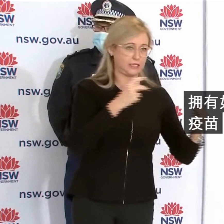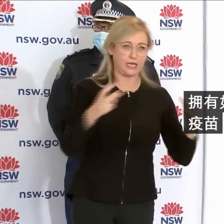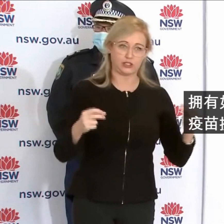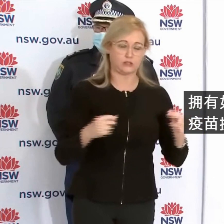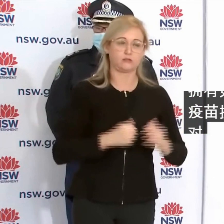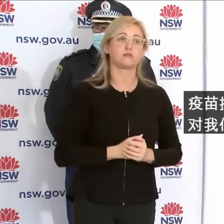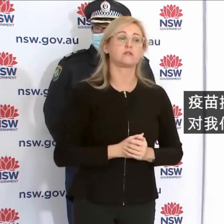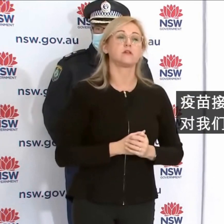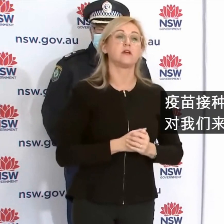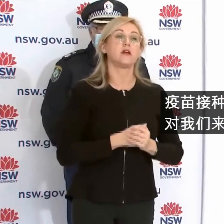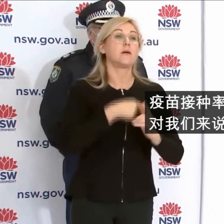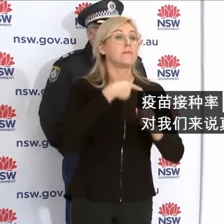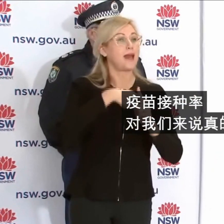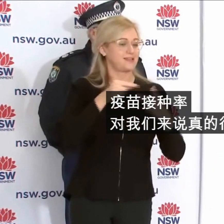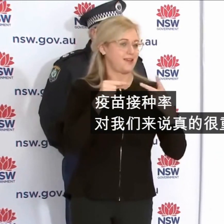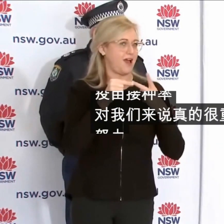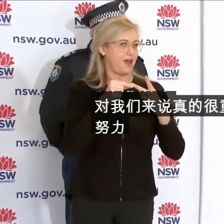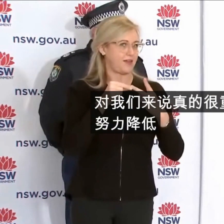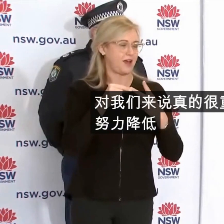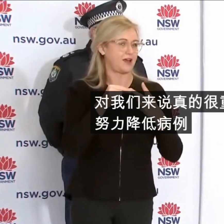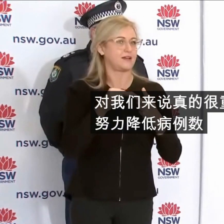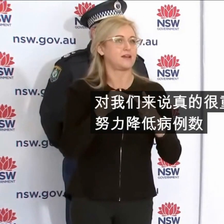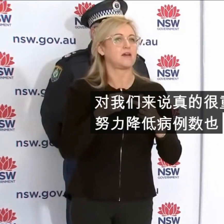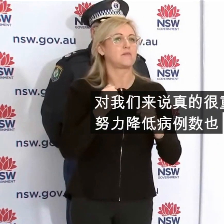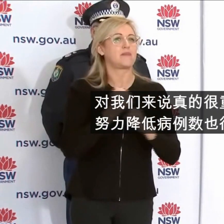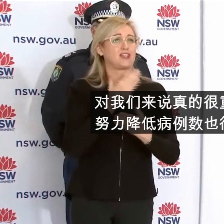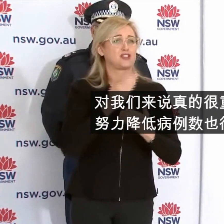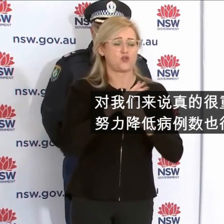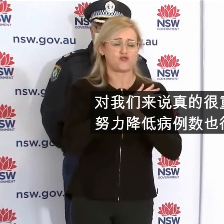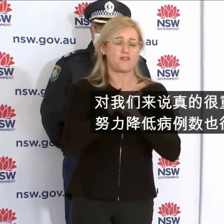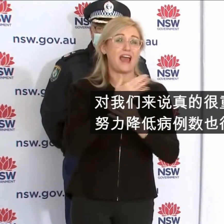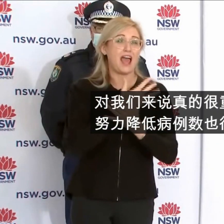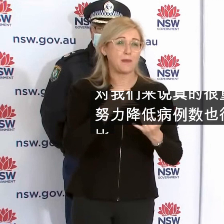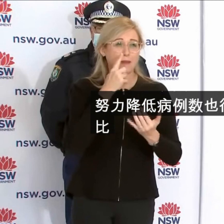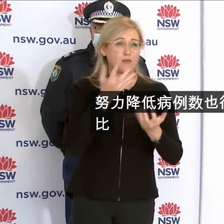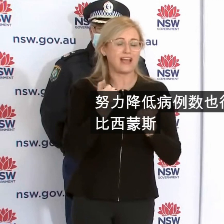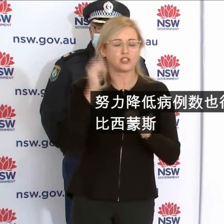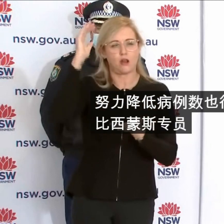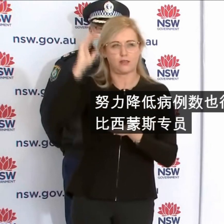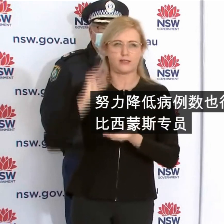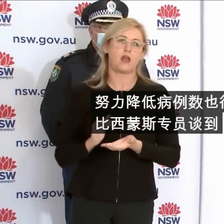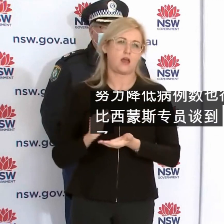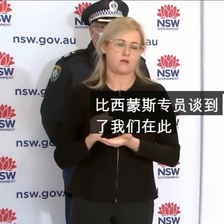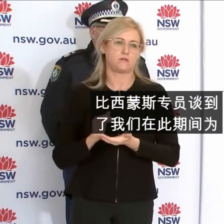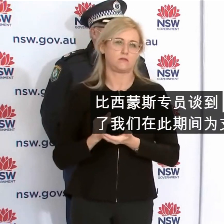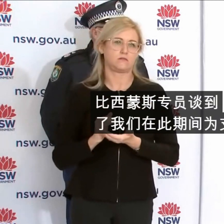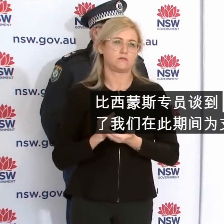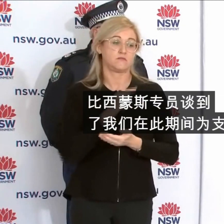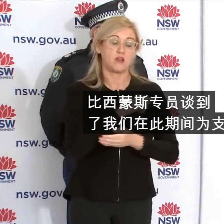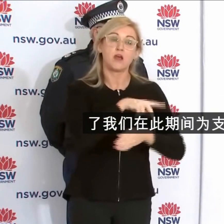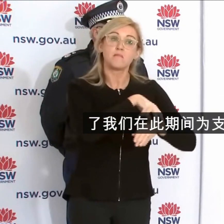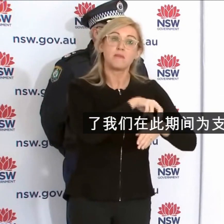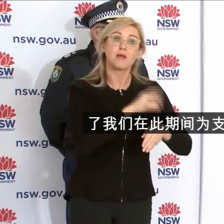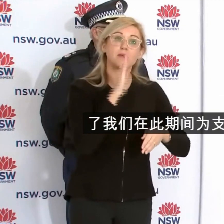it's also really, really important for us to redouble our efforts to get the case numbers down. And Commissioner Fitzsimmons talked about some of the efforts we're